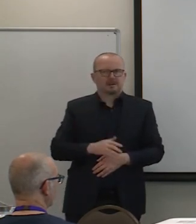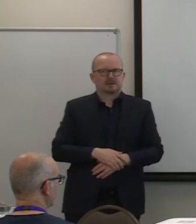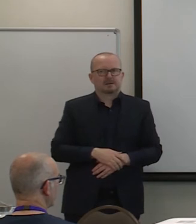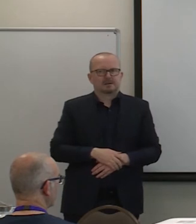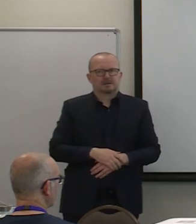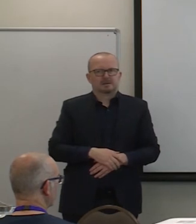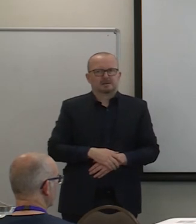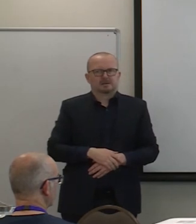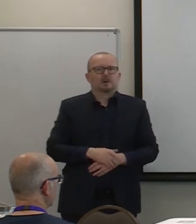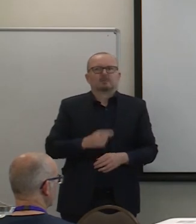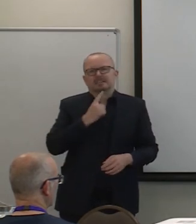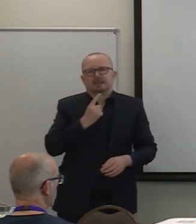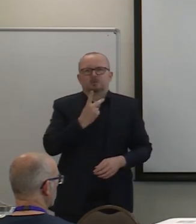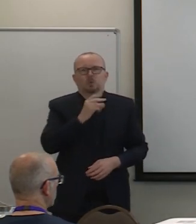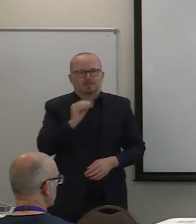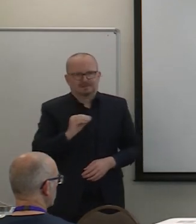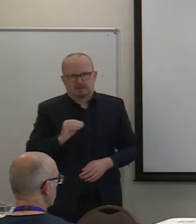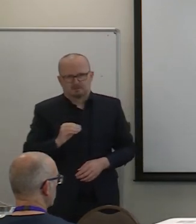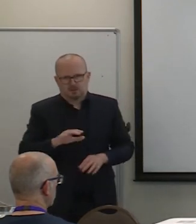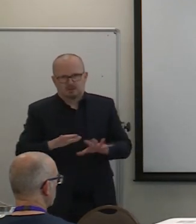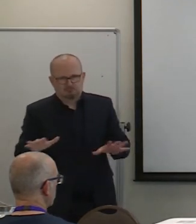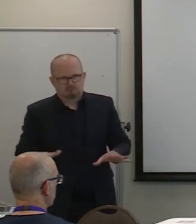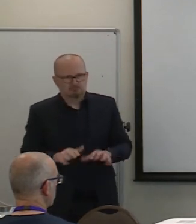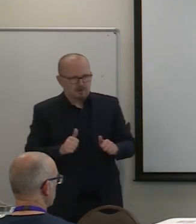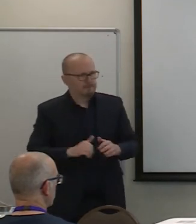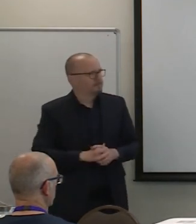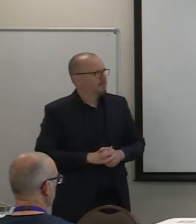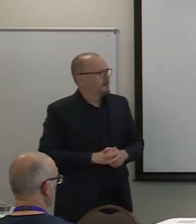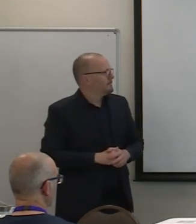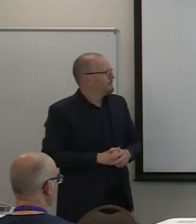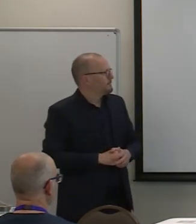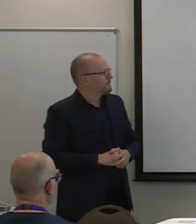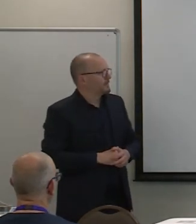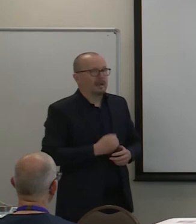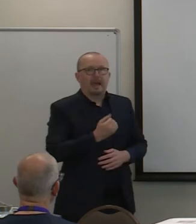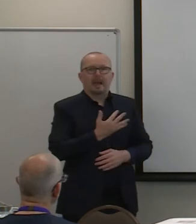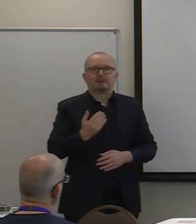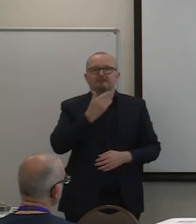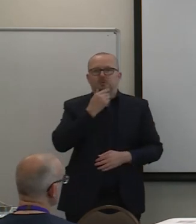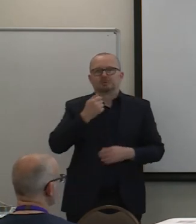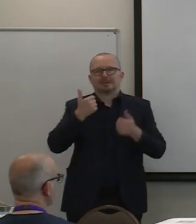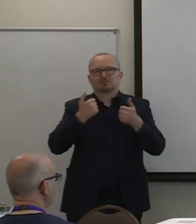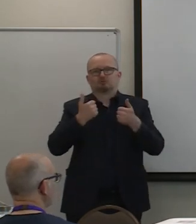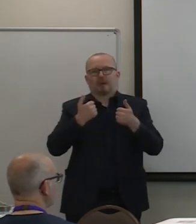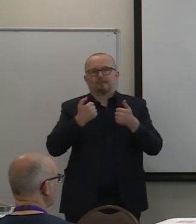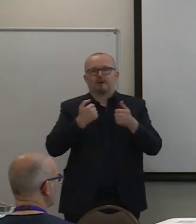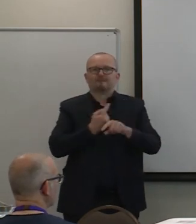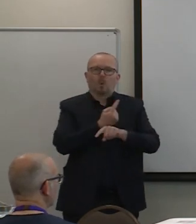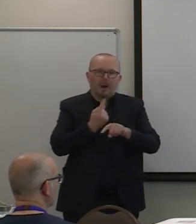Let's say, we'll be generous, that's 20% of the room, okay? How many of you have used Instagram for an